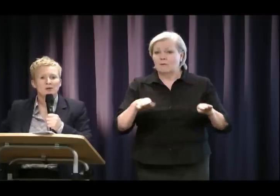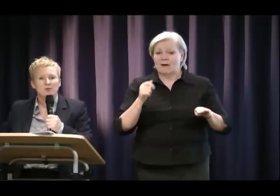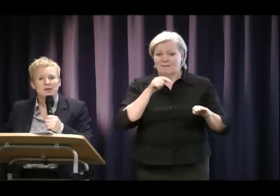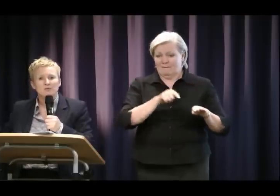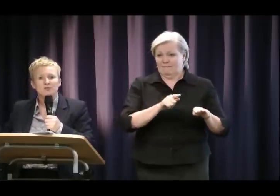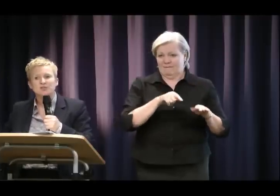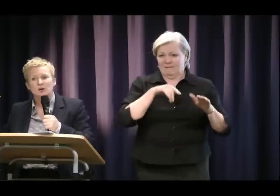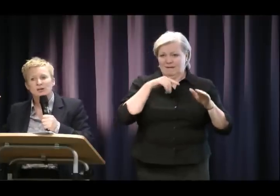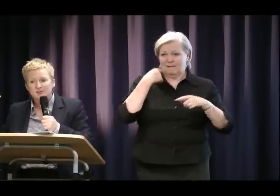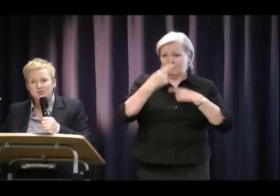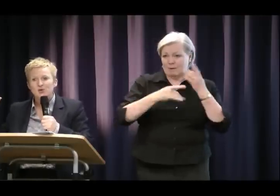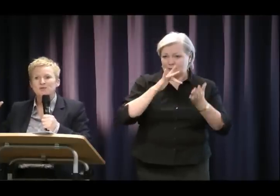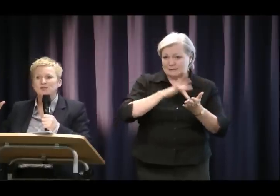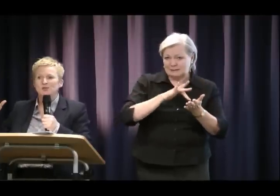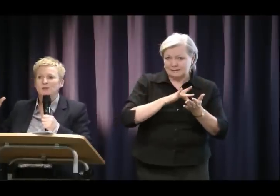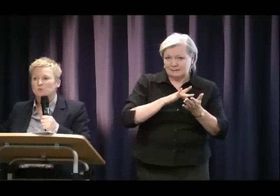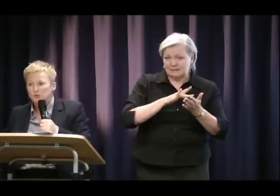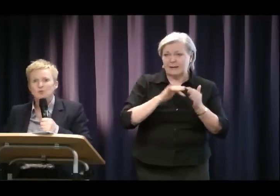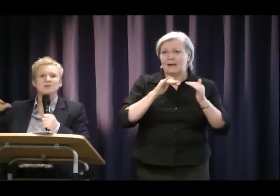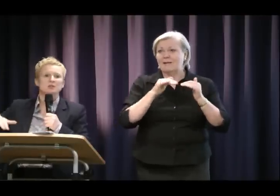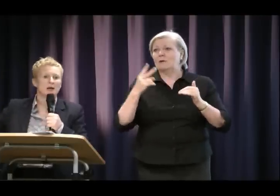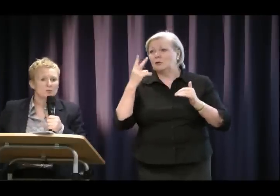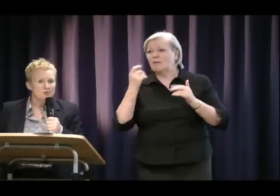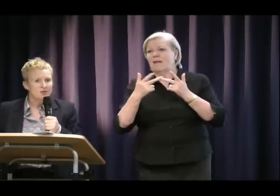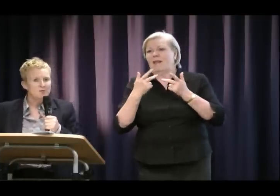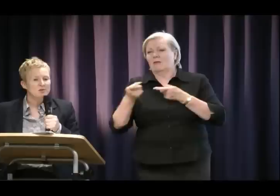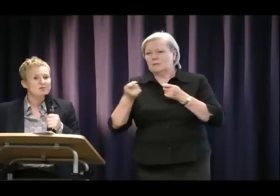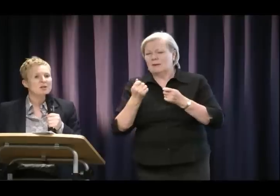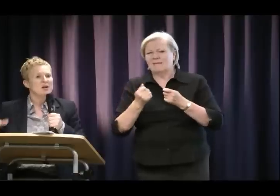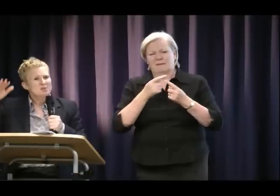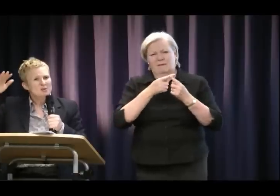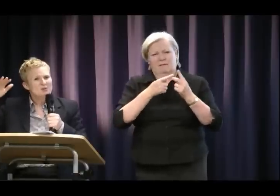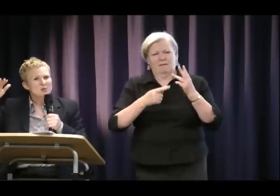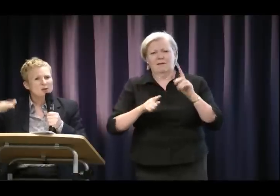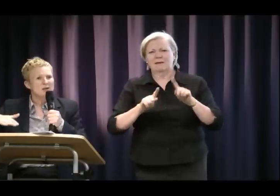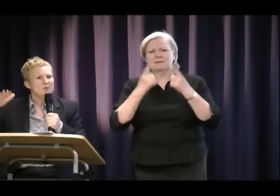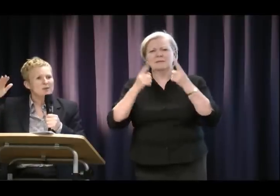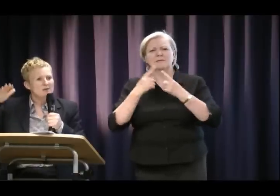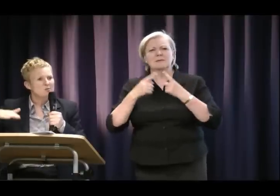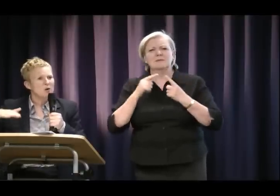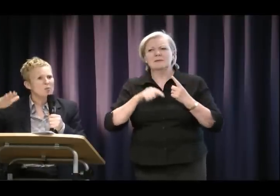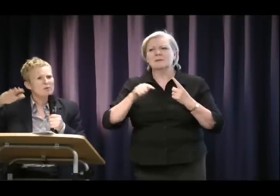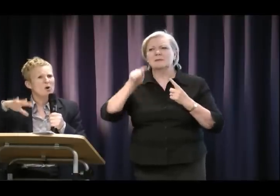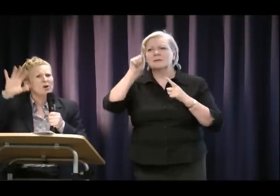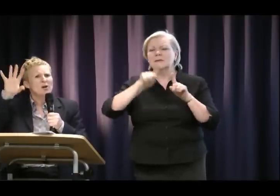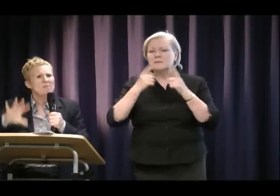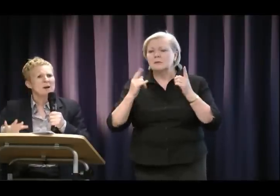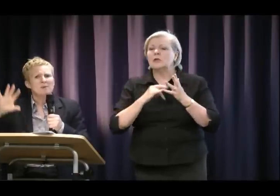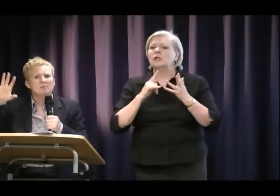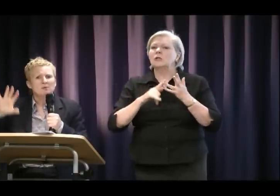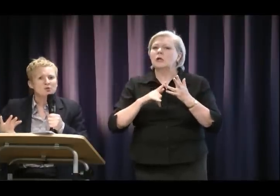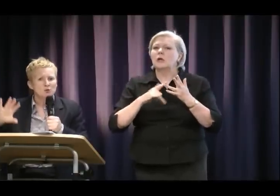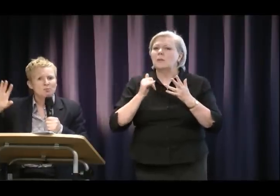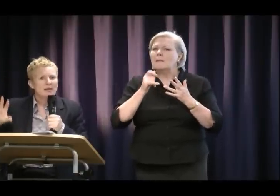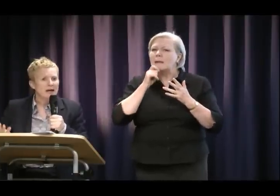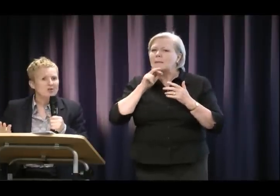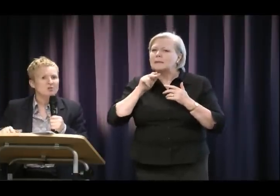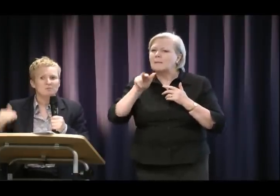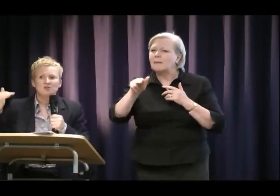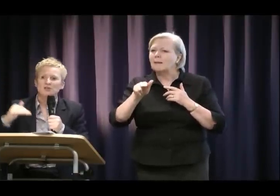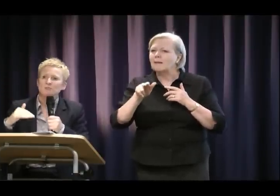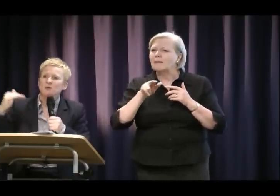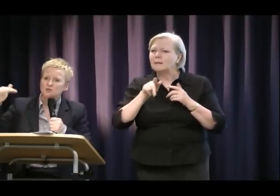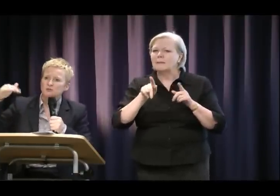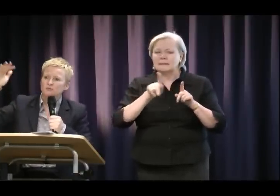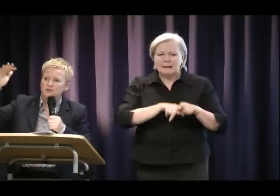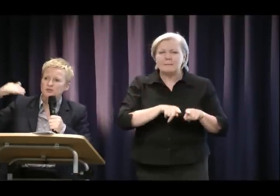4. If you're here for hear service on level 2, there's another receptionist. So it's looking at things where we've got maybe a bit of